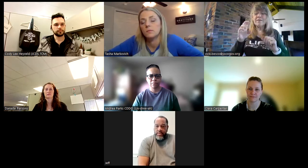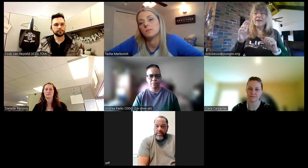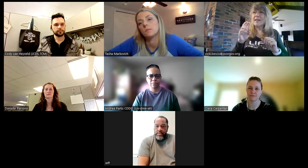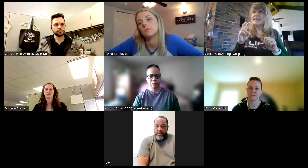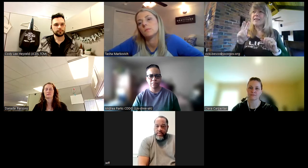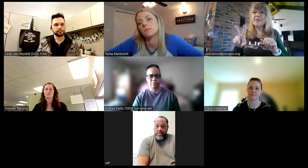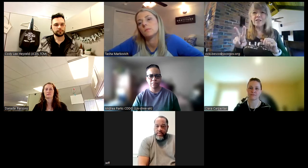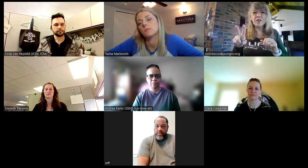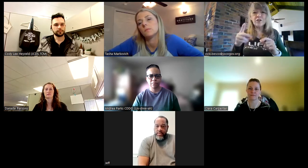I think 72